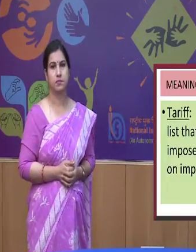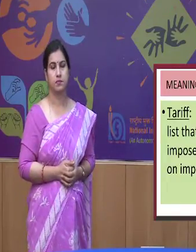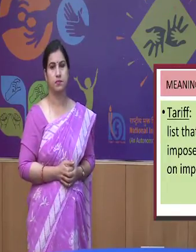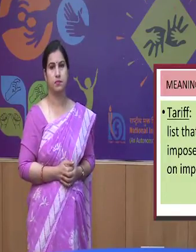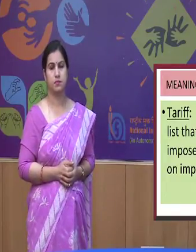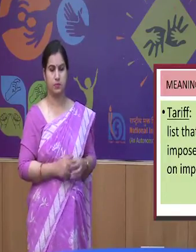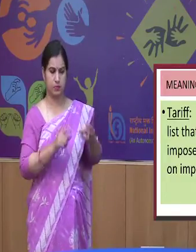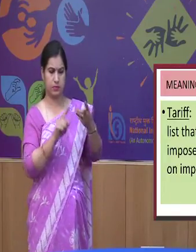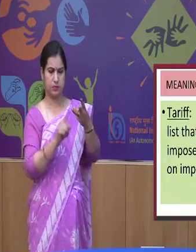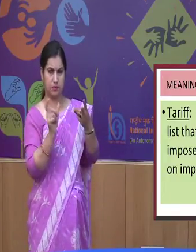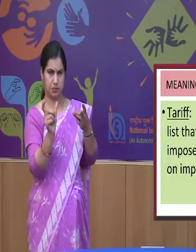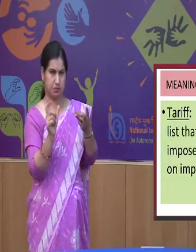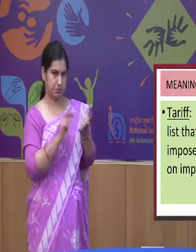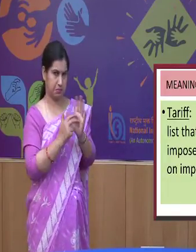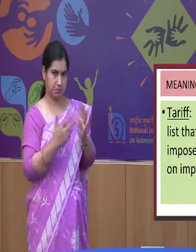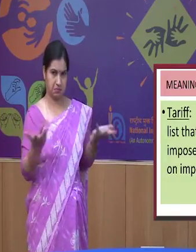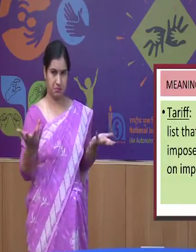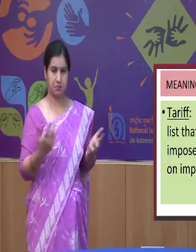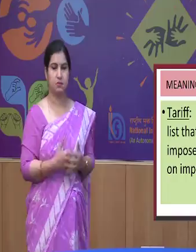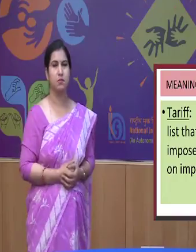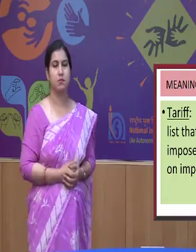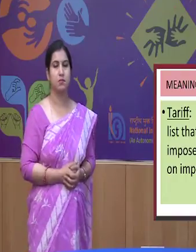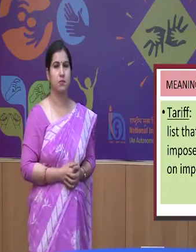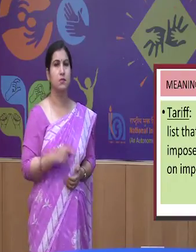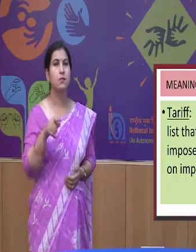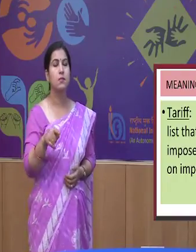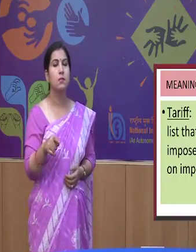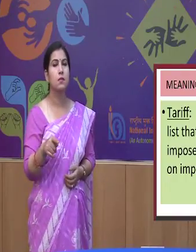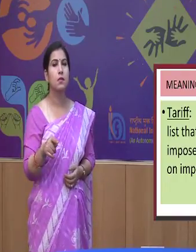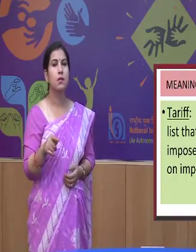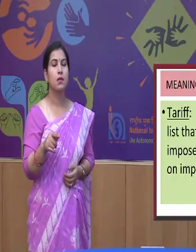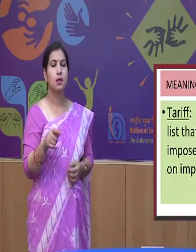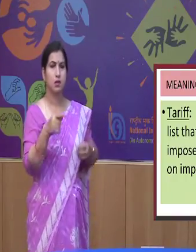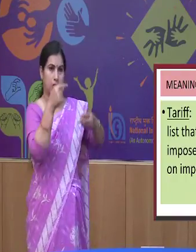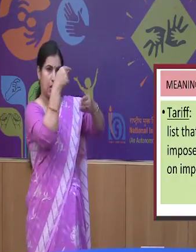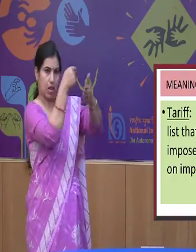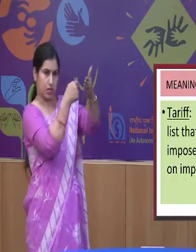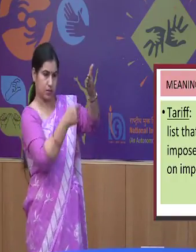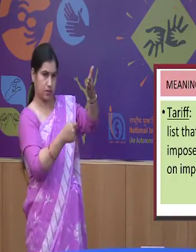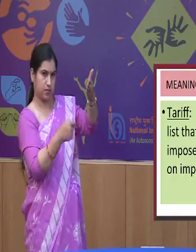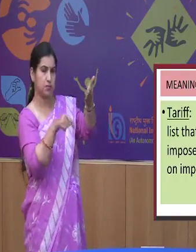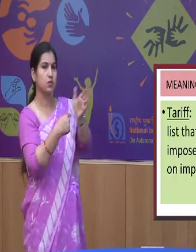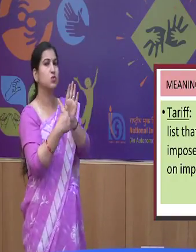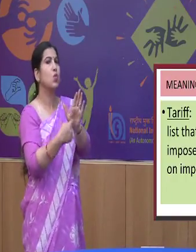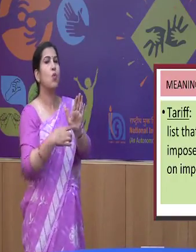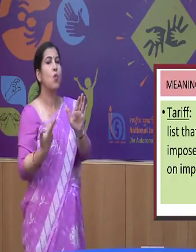Now, what does this mean? This is the official list that shows the